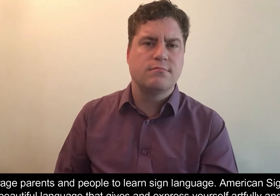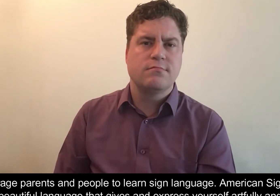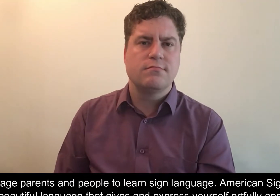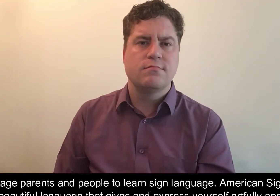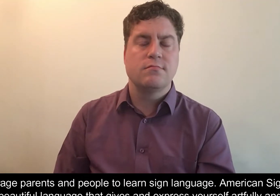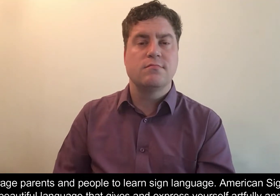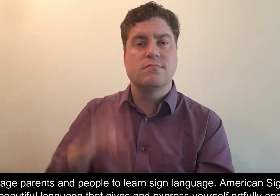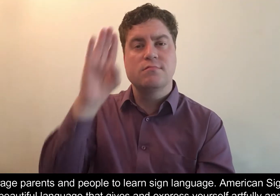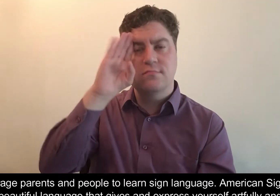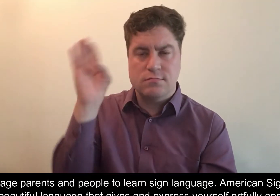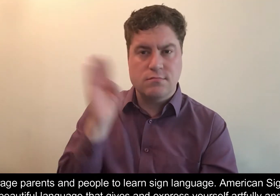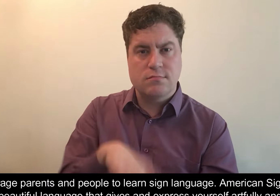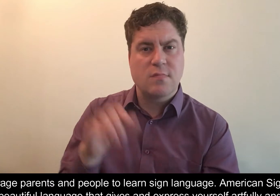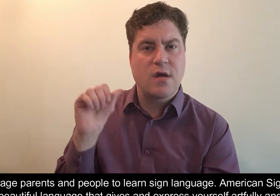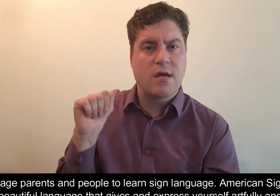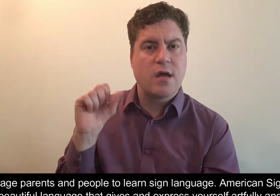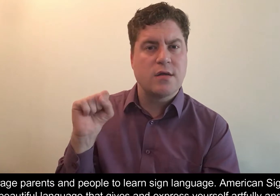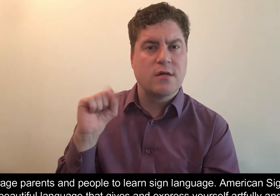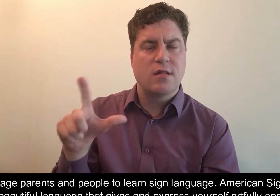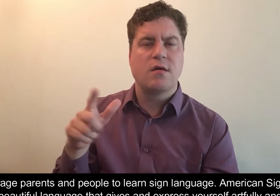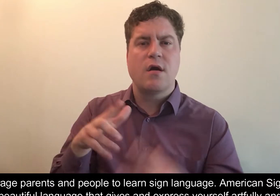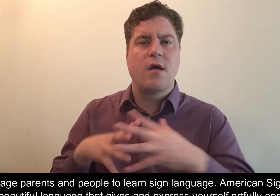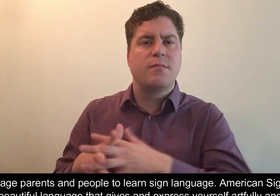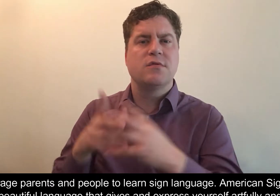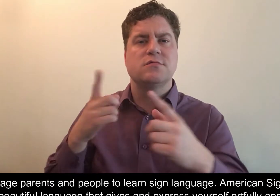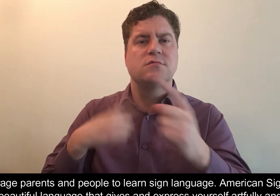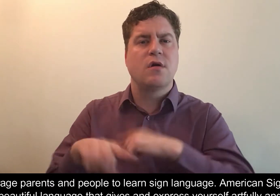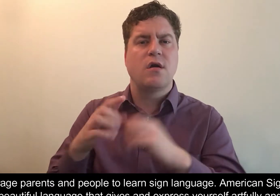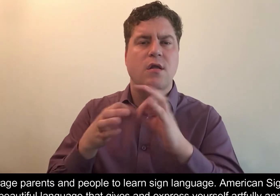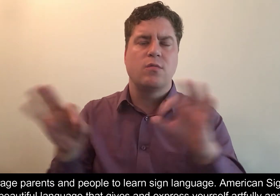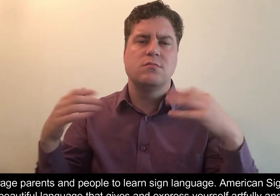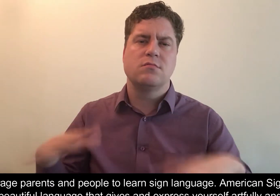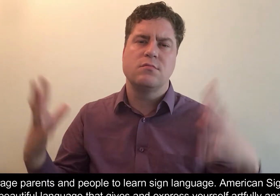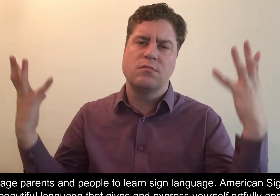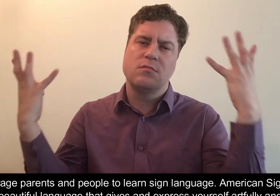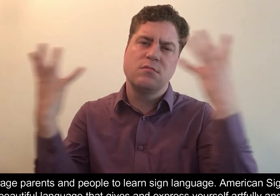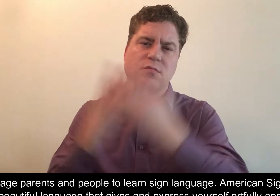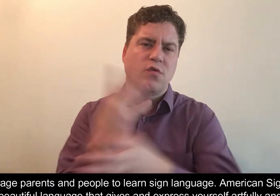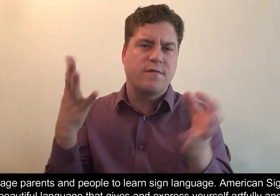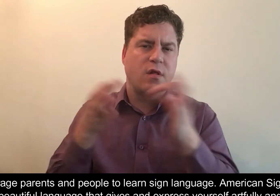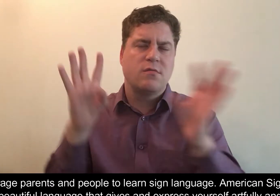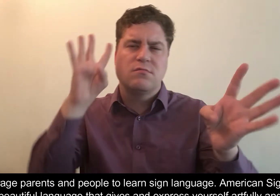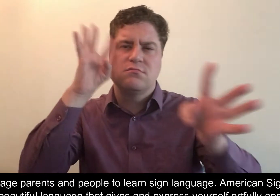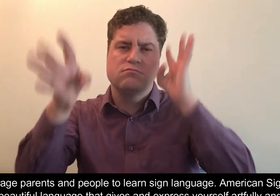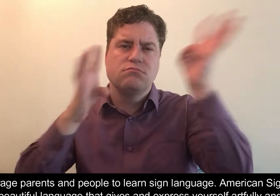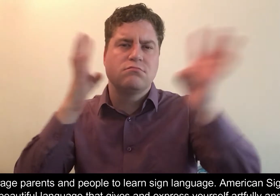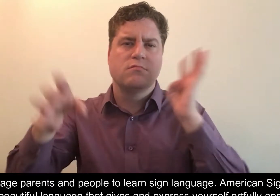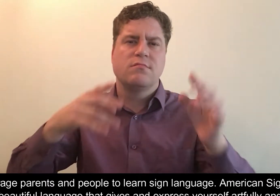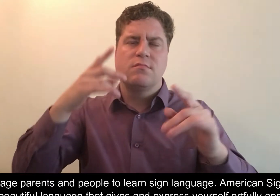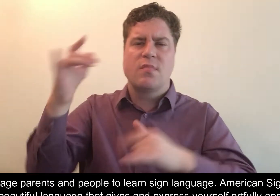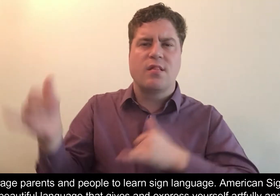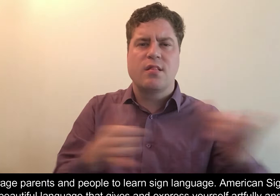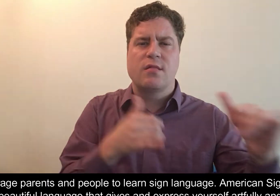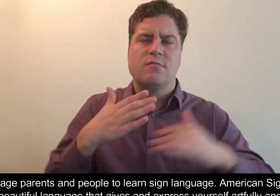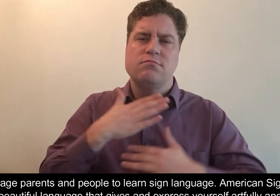to learn sign language to communicate. You know, ASL, American Sign Language, is a beautiful language.